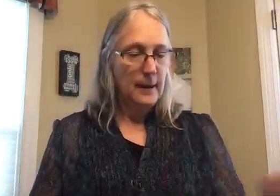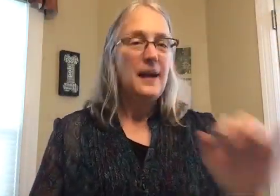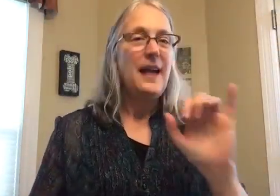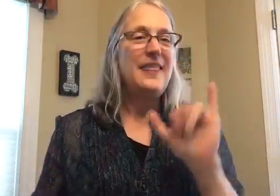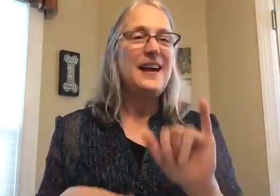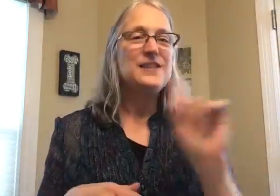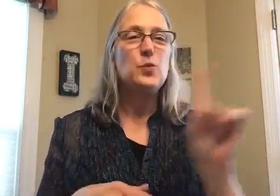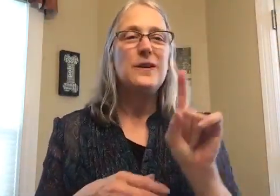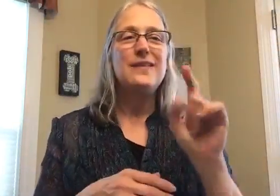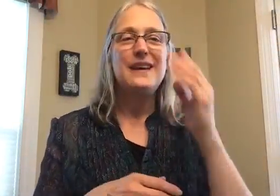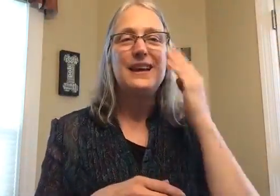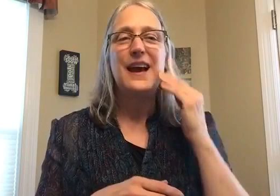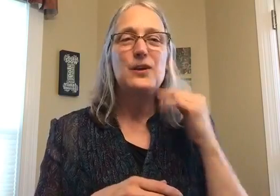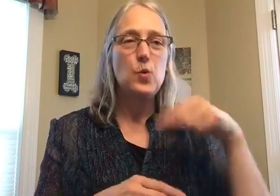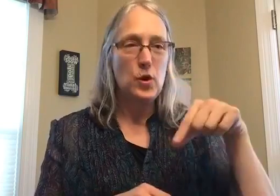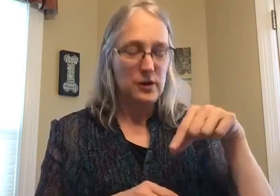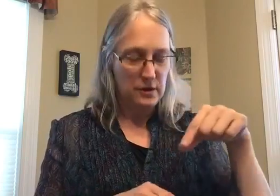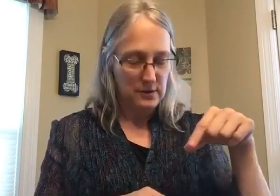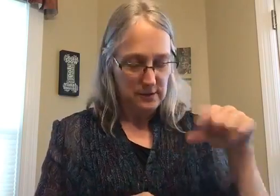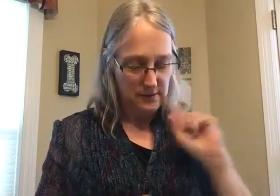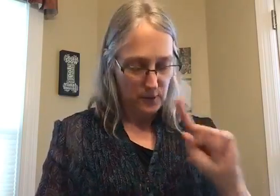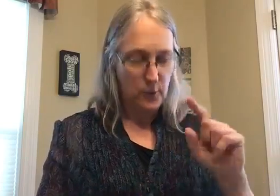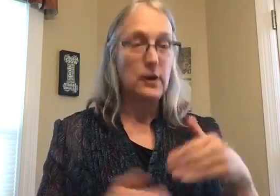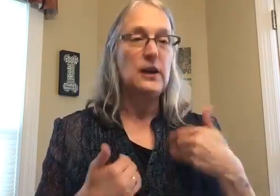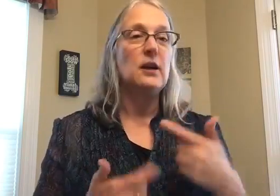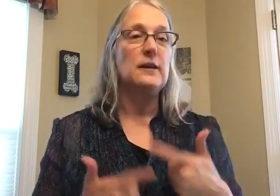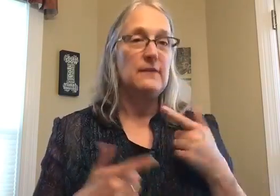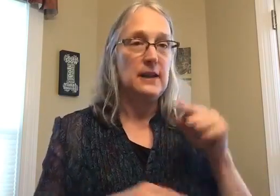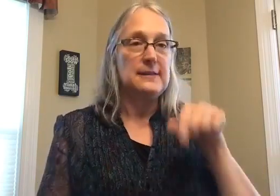And that's where the headquarters for Young Living is there.